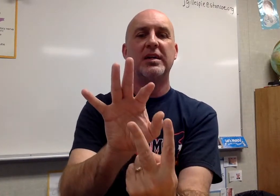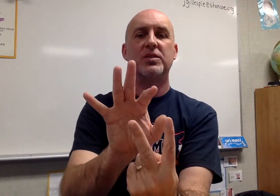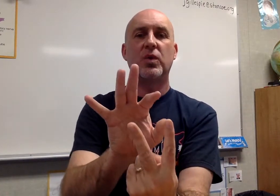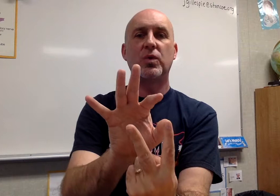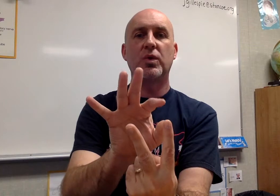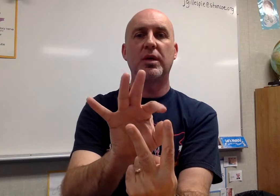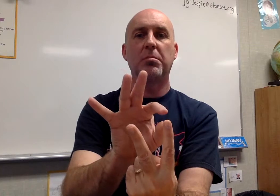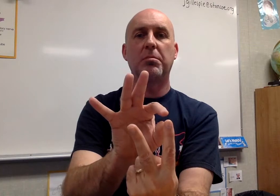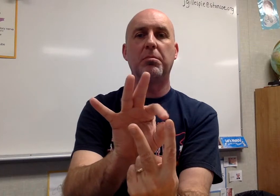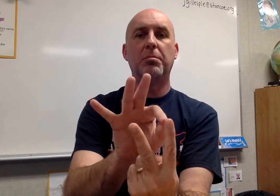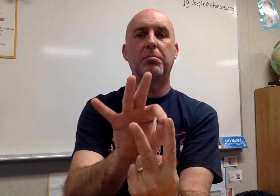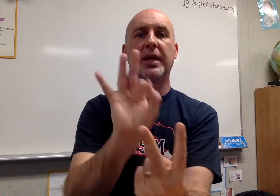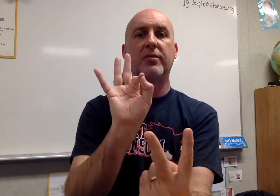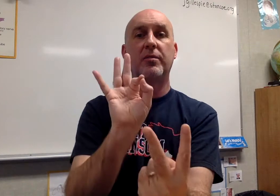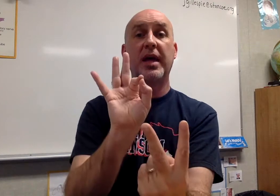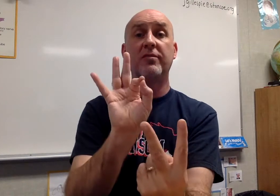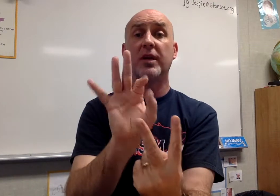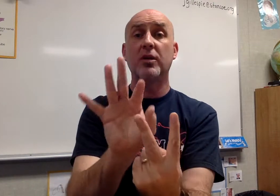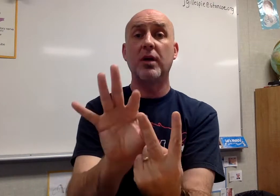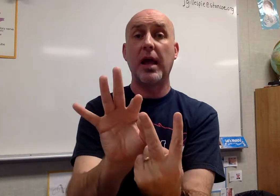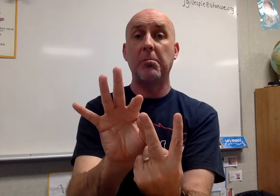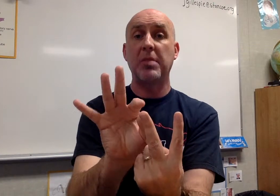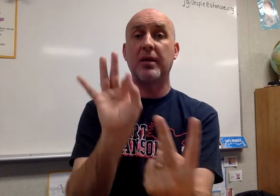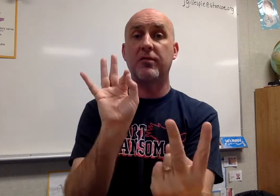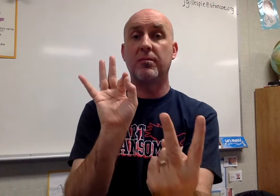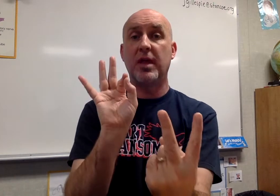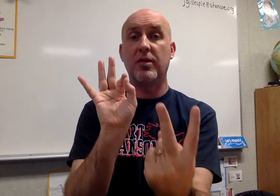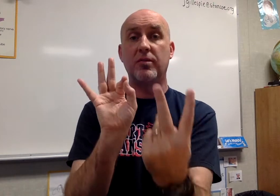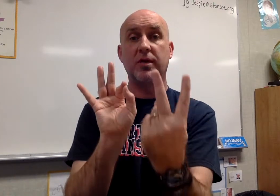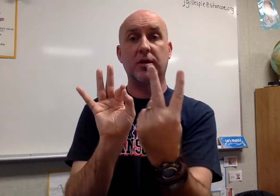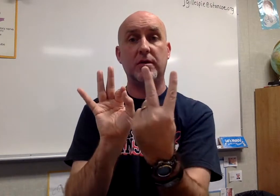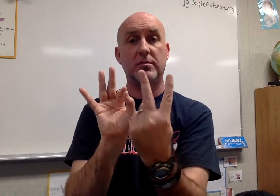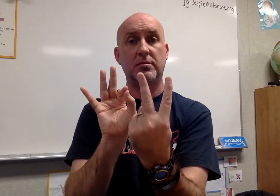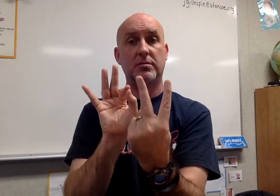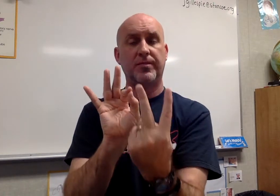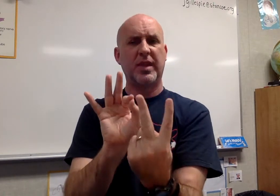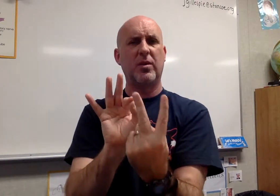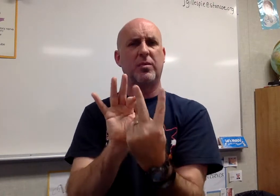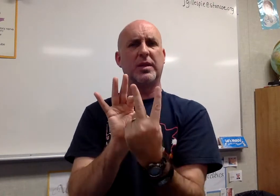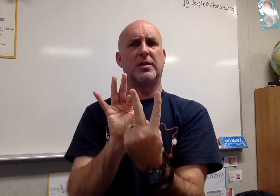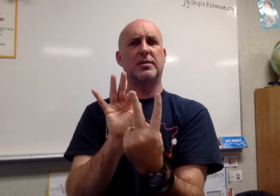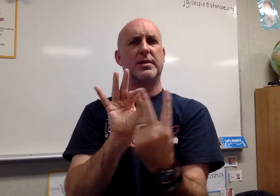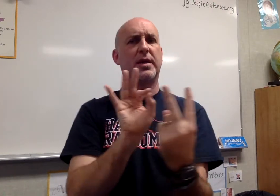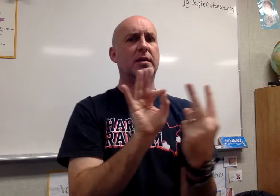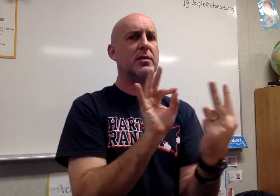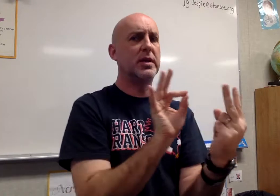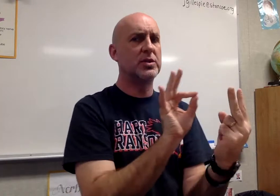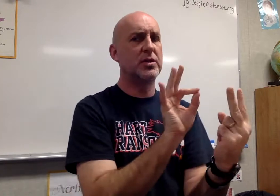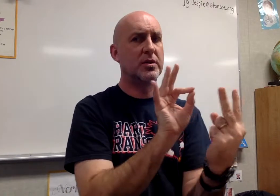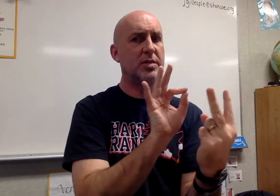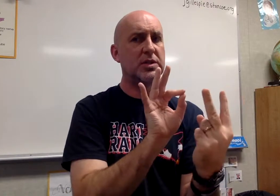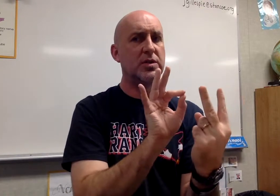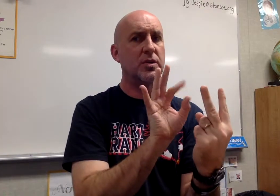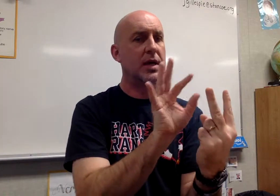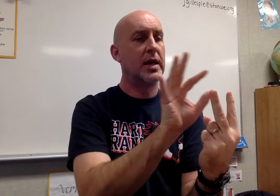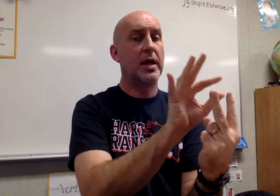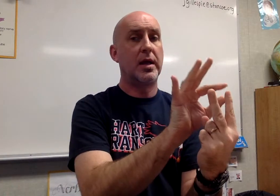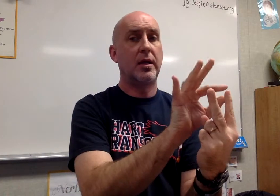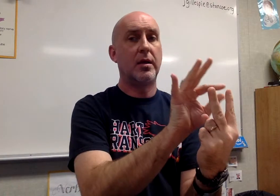So you're going to pick from that finger and pick from the other finger. Hopefully you can see that clearly. I can turn a little bit too. You're going to